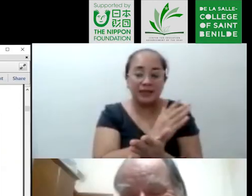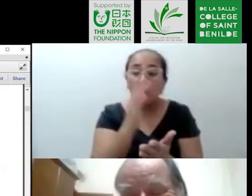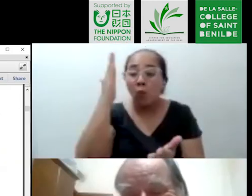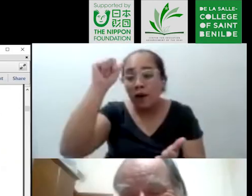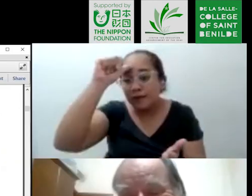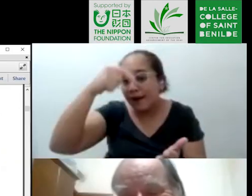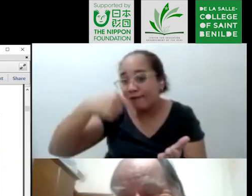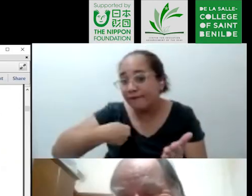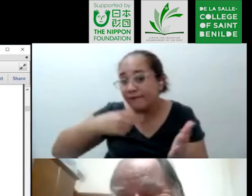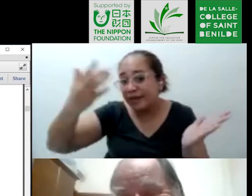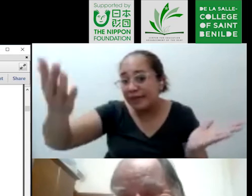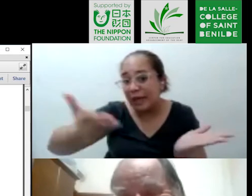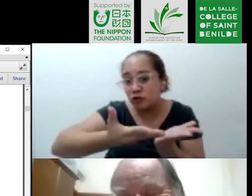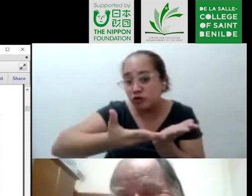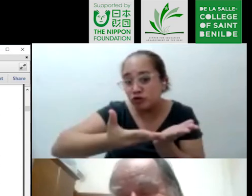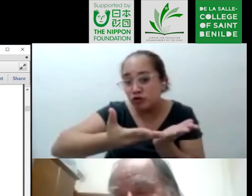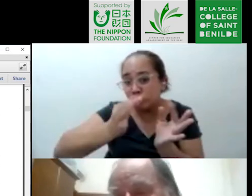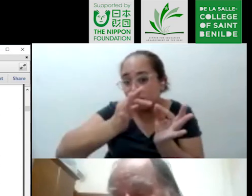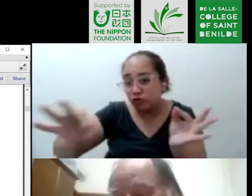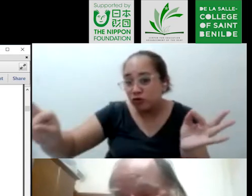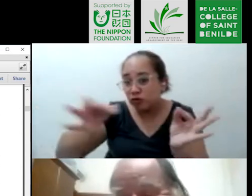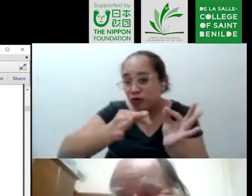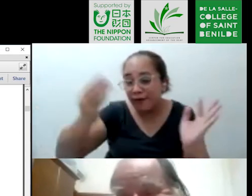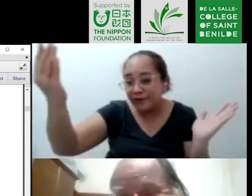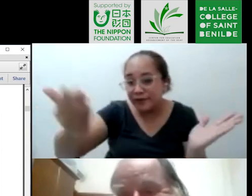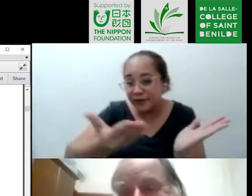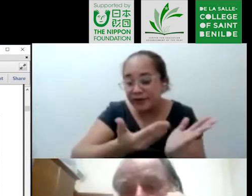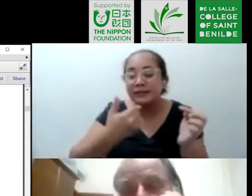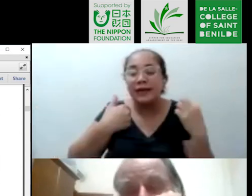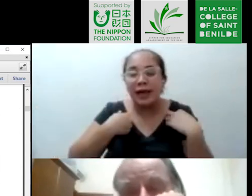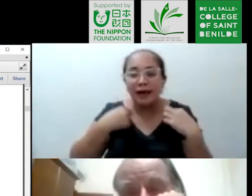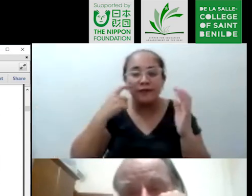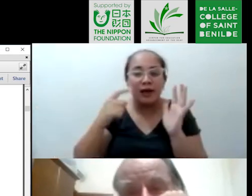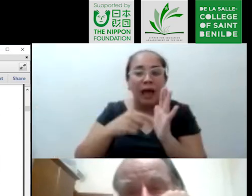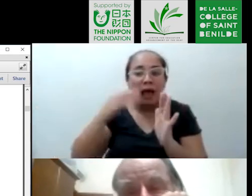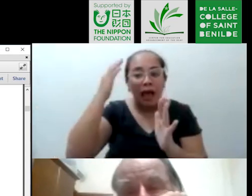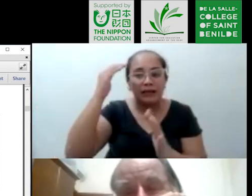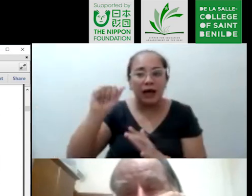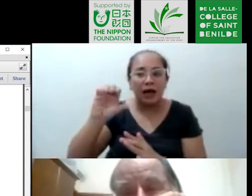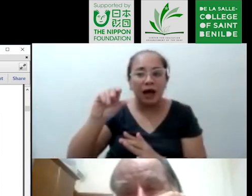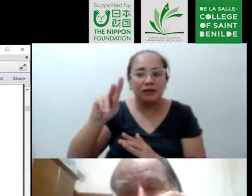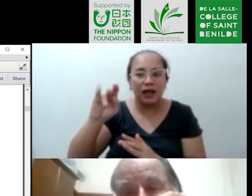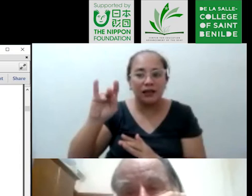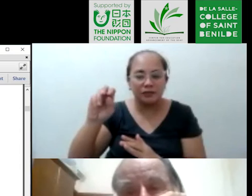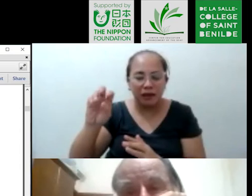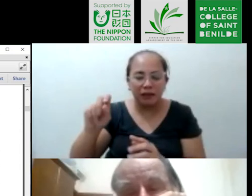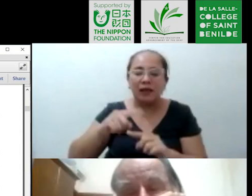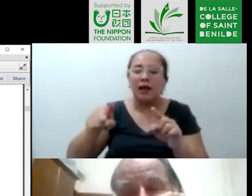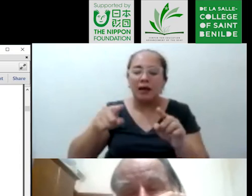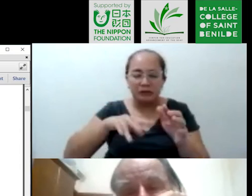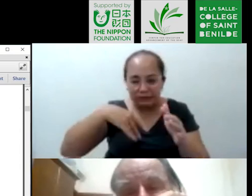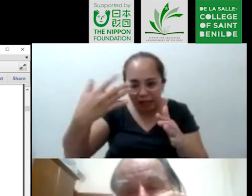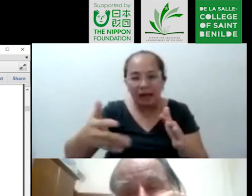introduction, and then you're going to have some acknowledgments, and then you're going to have some explanation about the